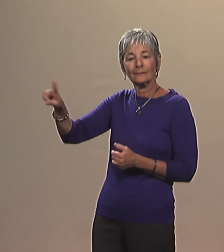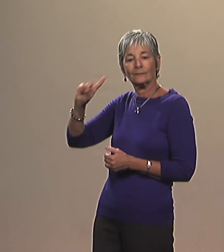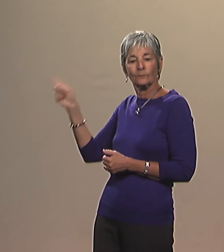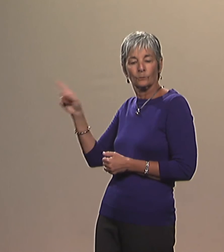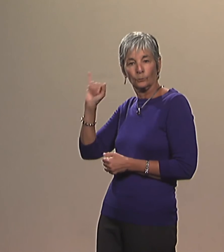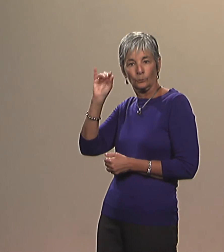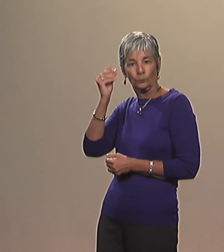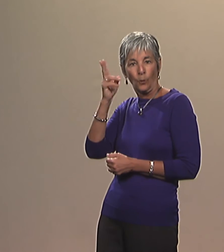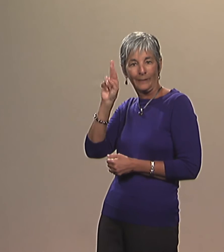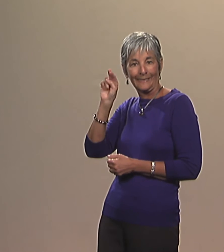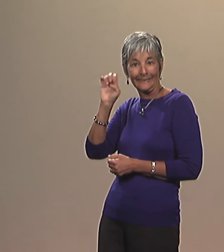to journey.